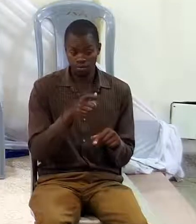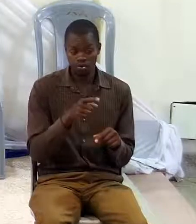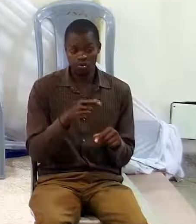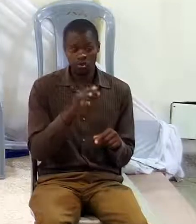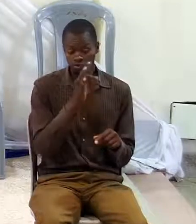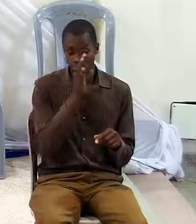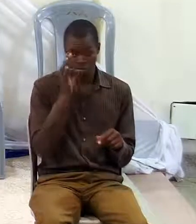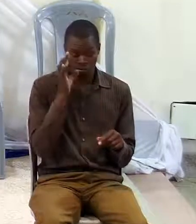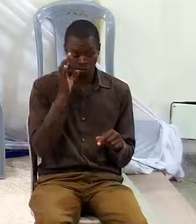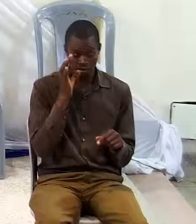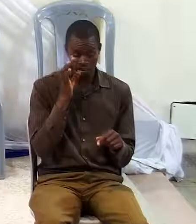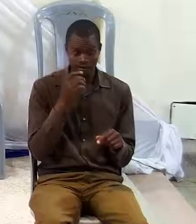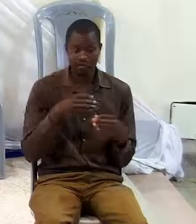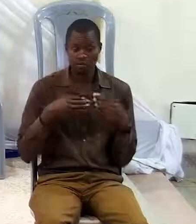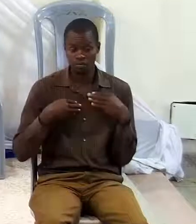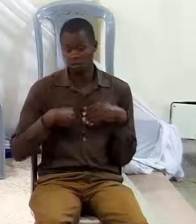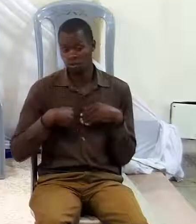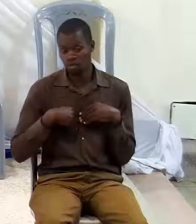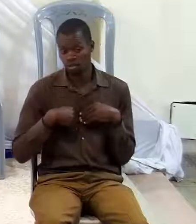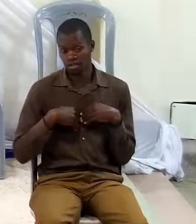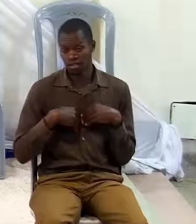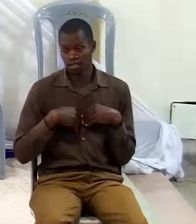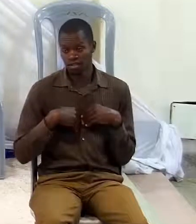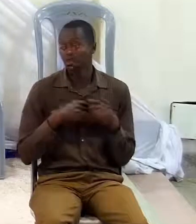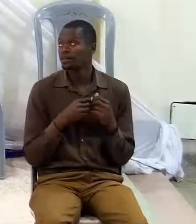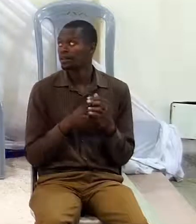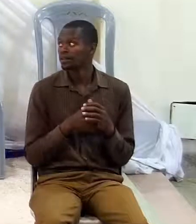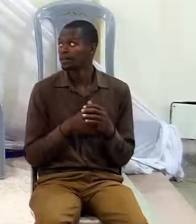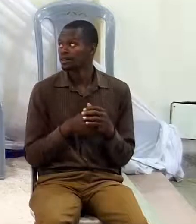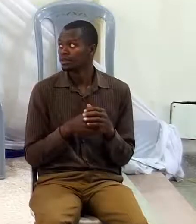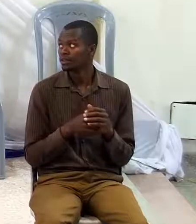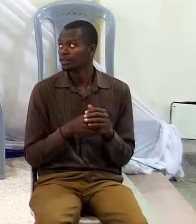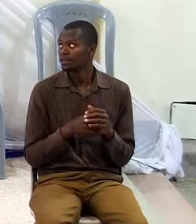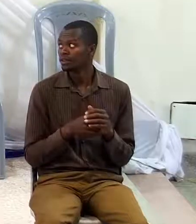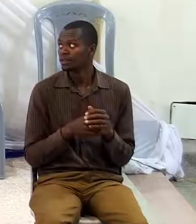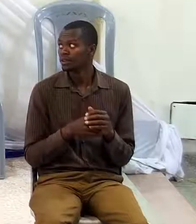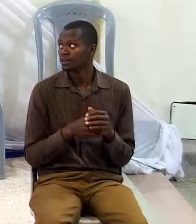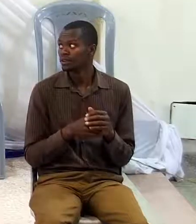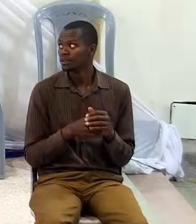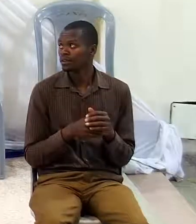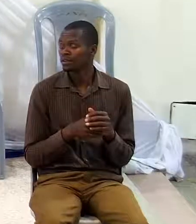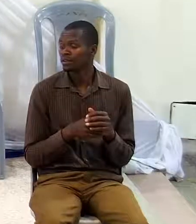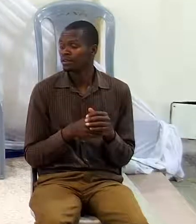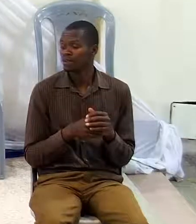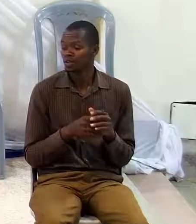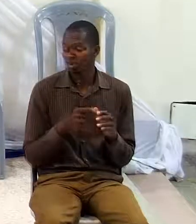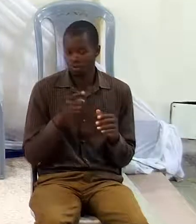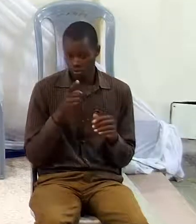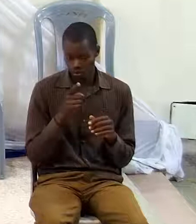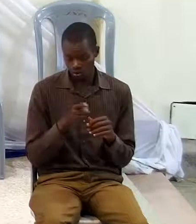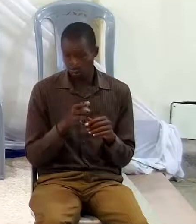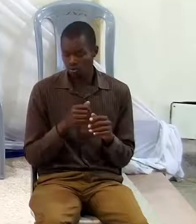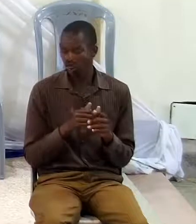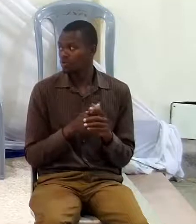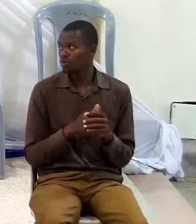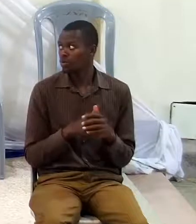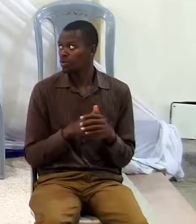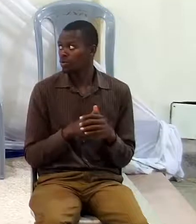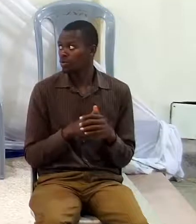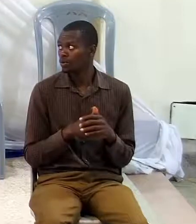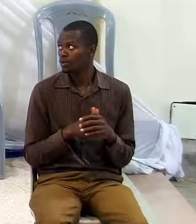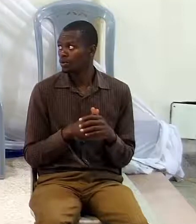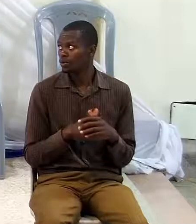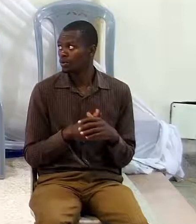from taking breakfast, you are refraining from taking lunch, you are refraining from taking the meals in a bid to